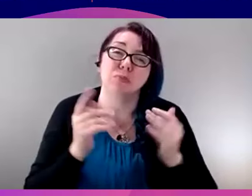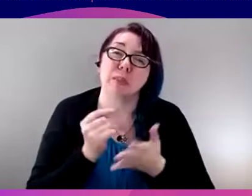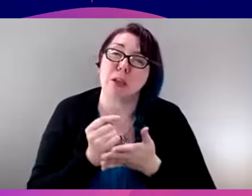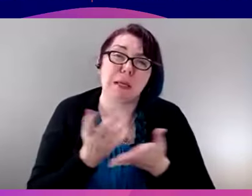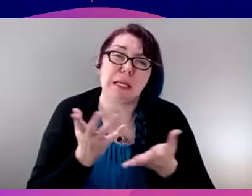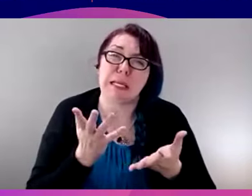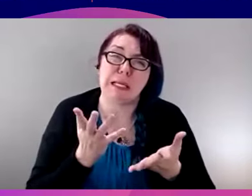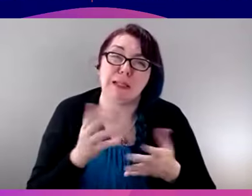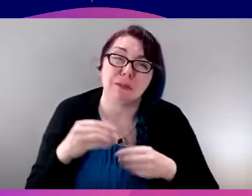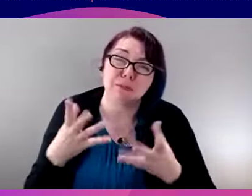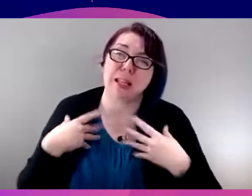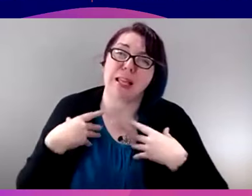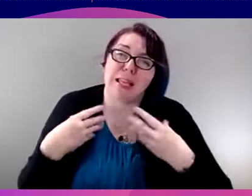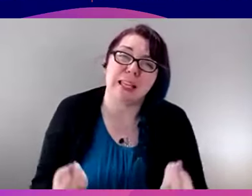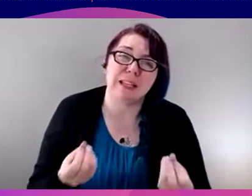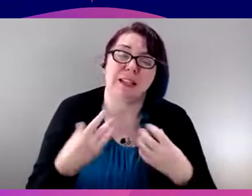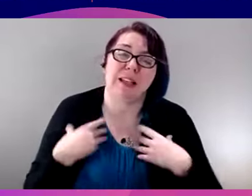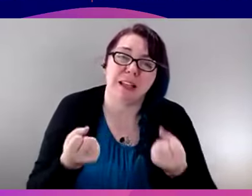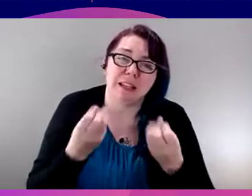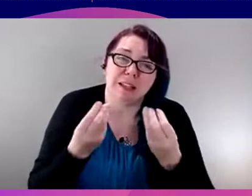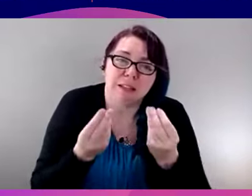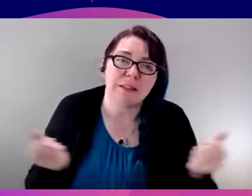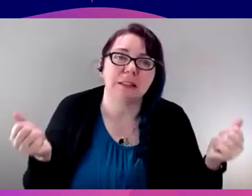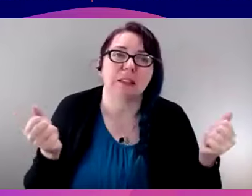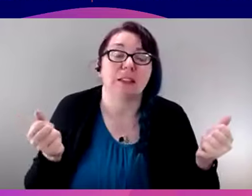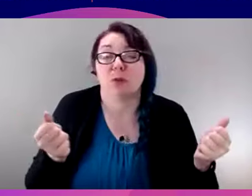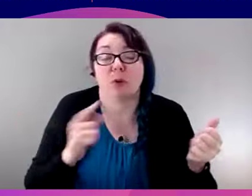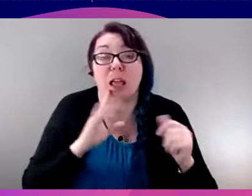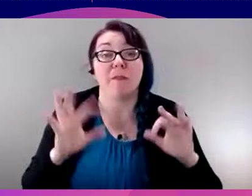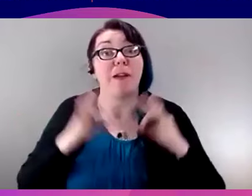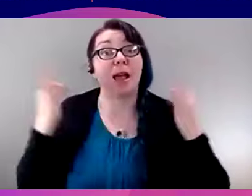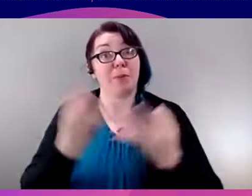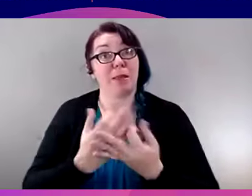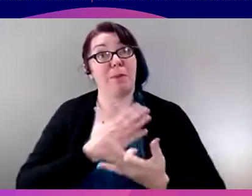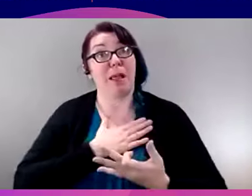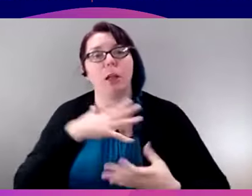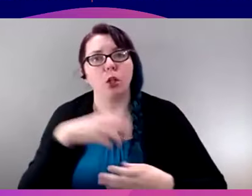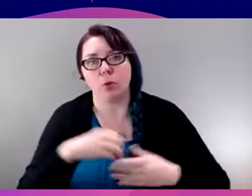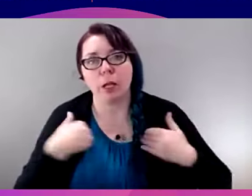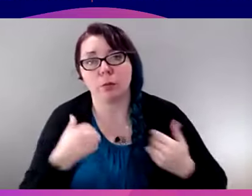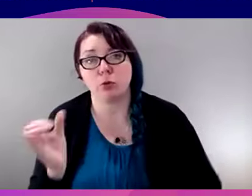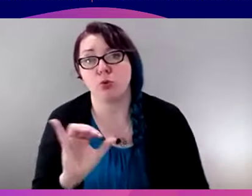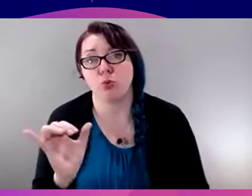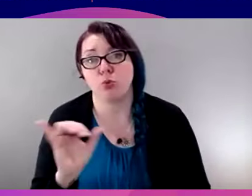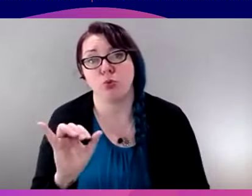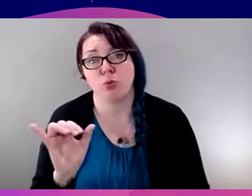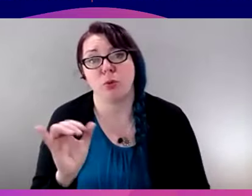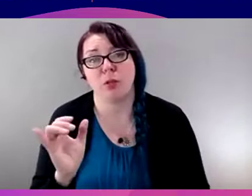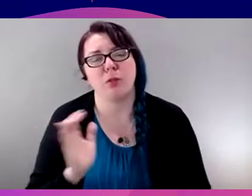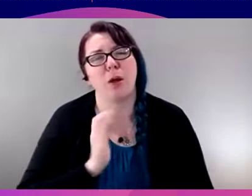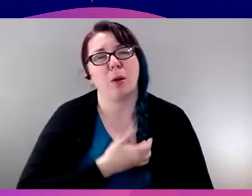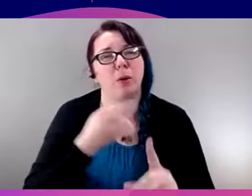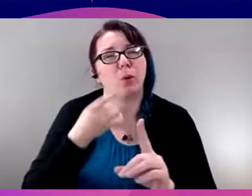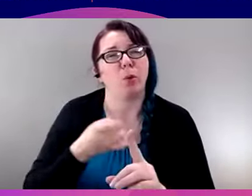So what we really want to do through this project is help people maintain the relationship they have with their animals so that they